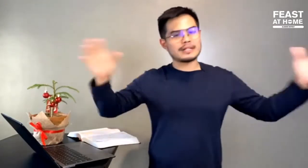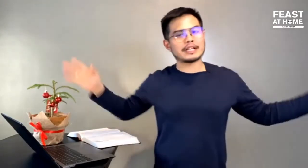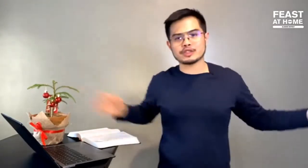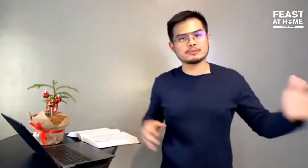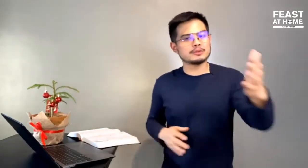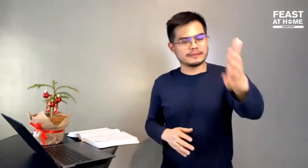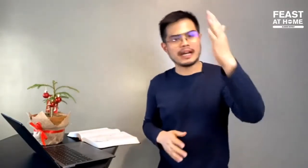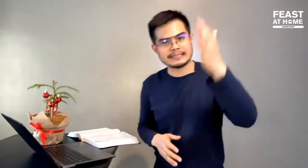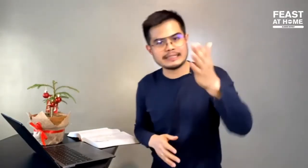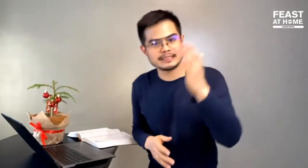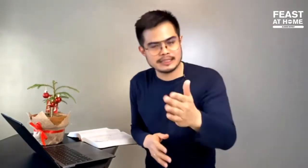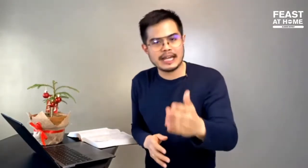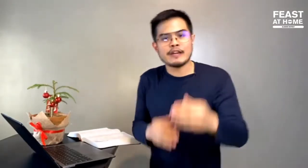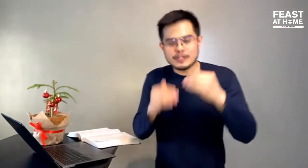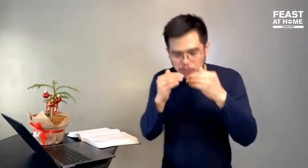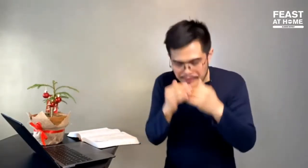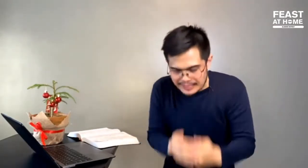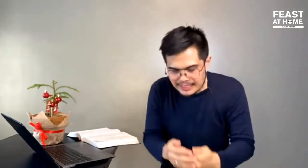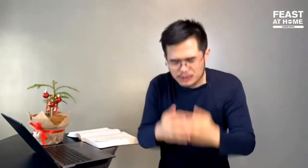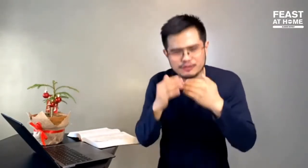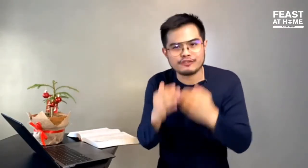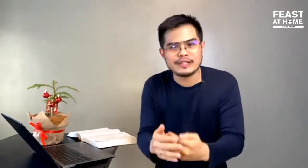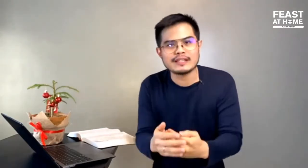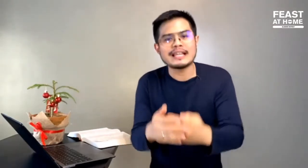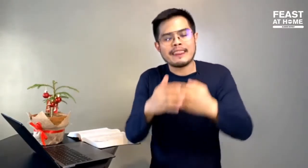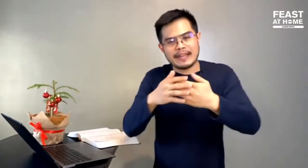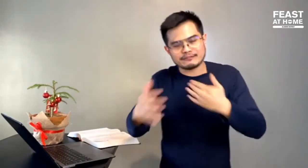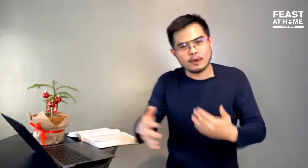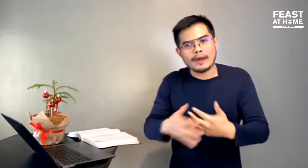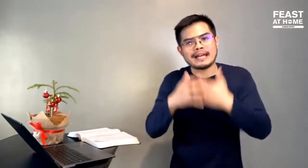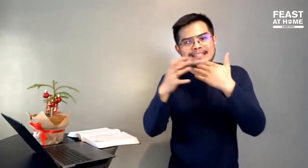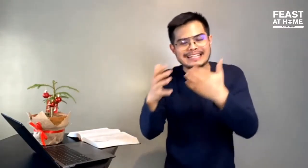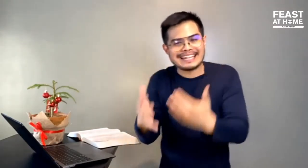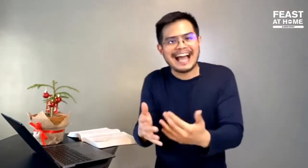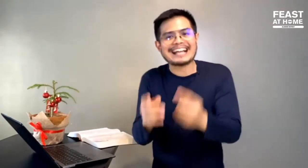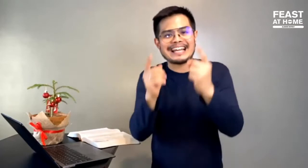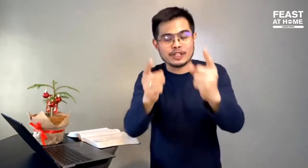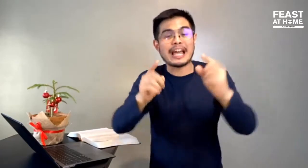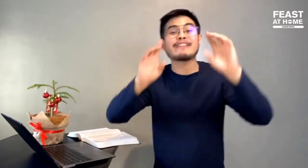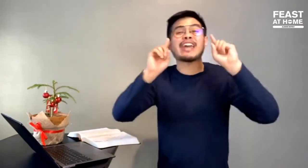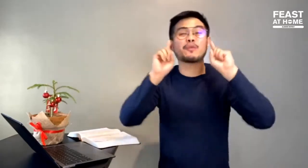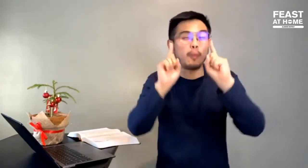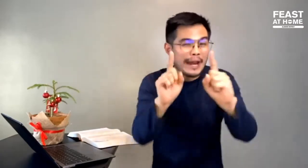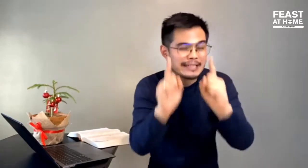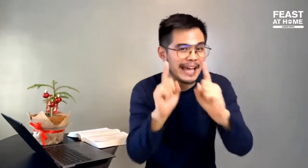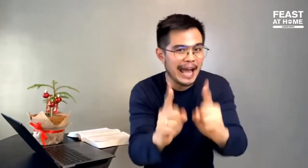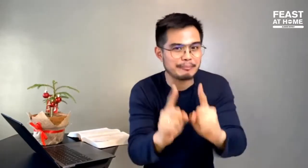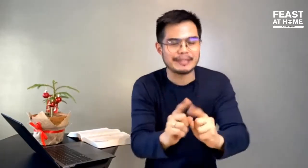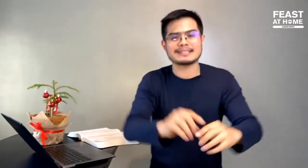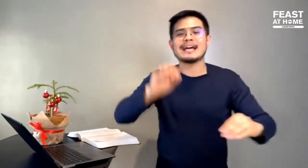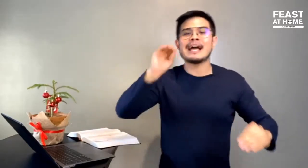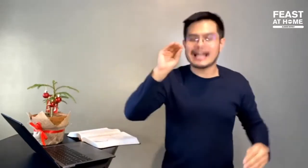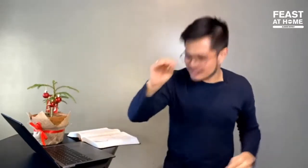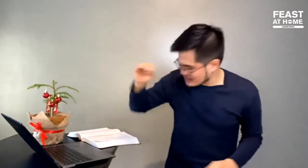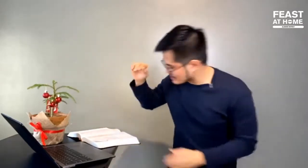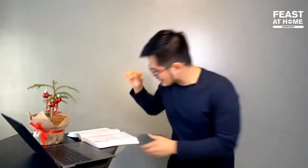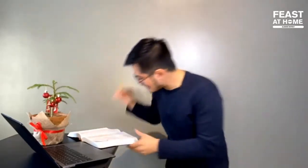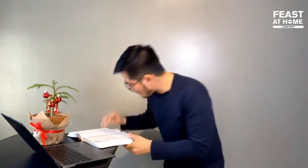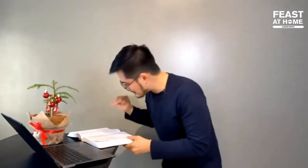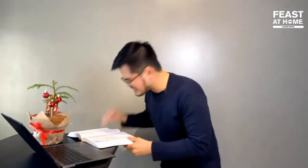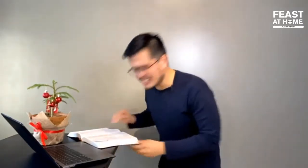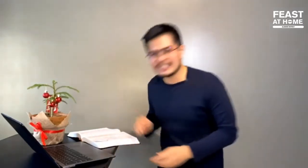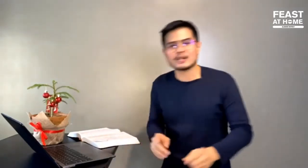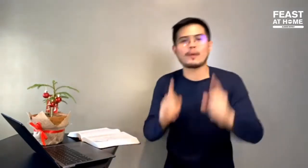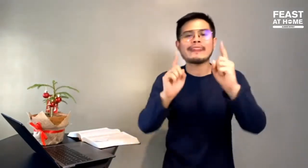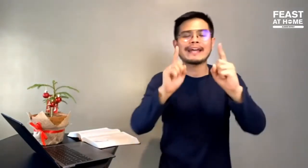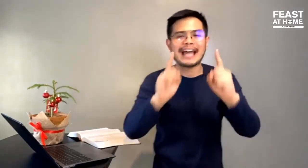a supernatural move of God in your life to begin to fill that void, that lack in your life. And when it happens, just as the